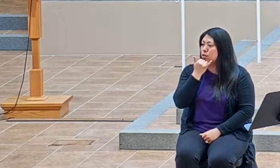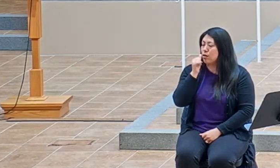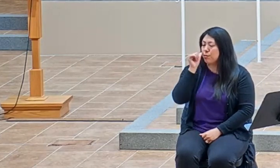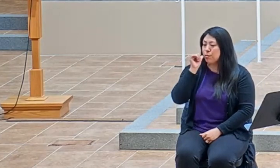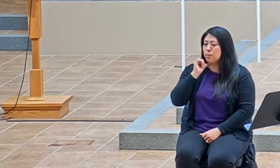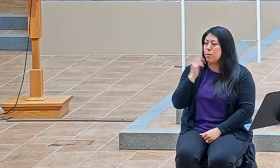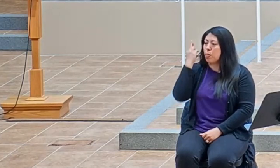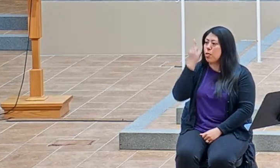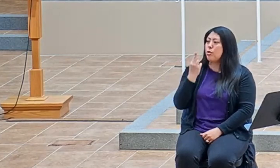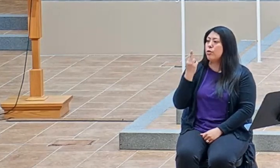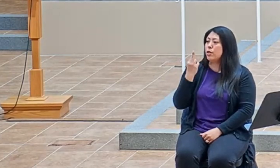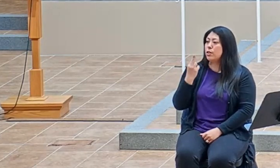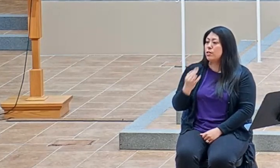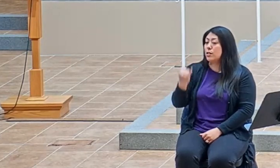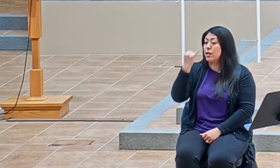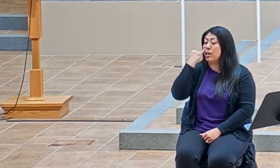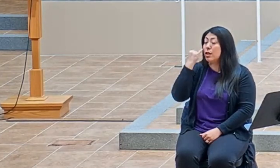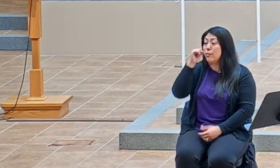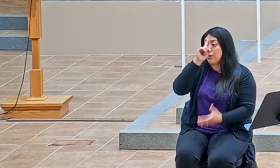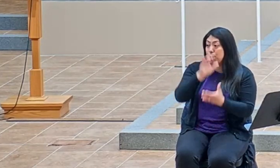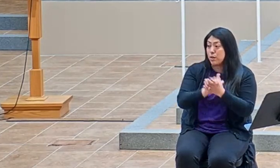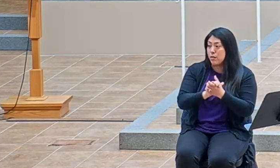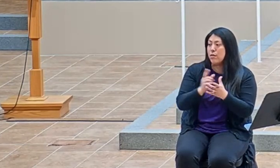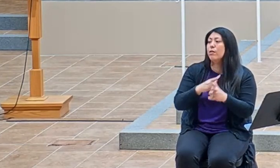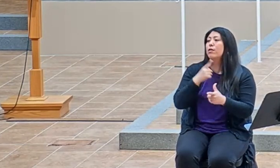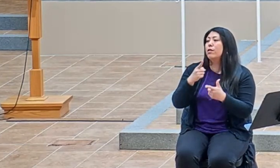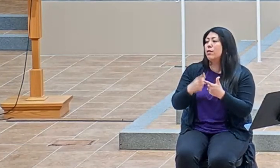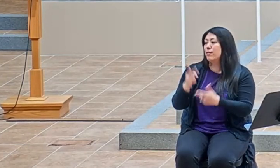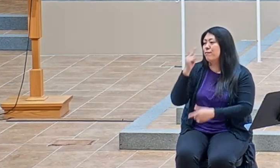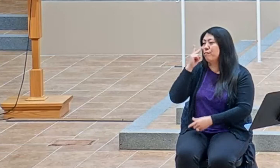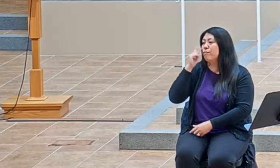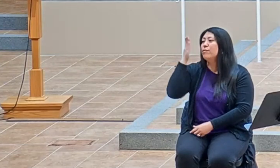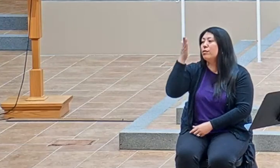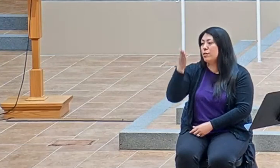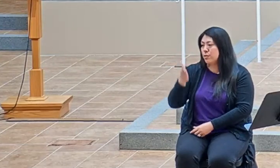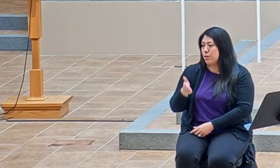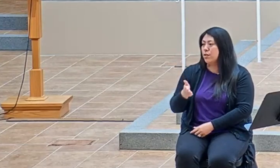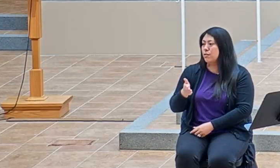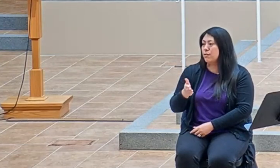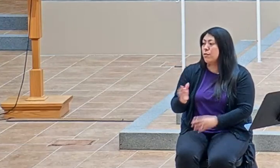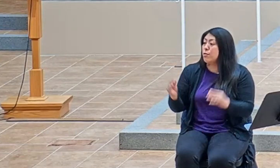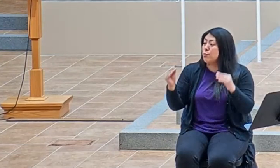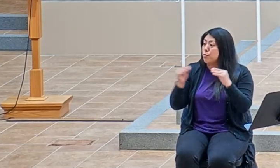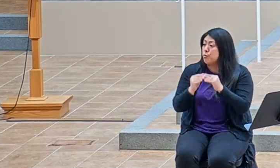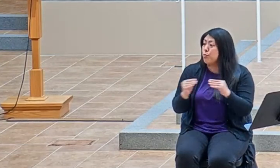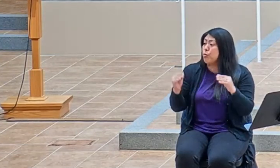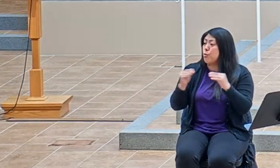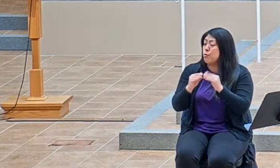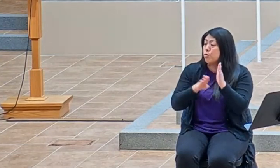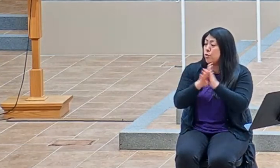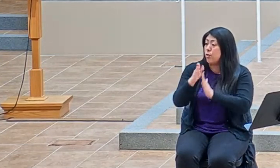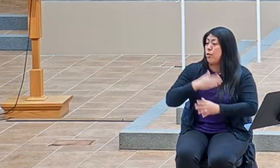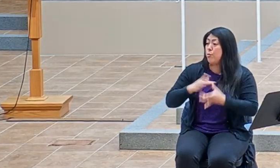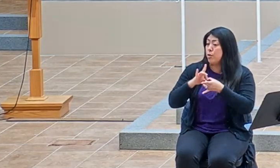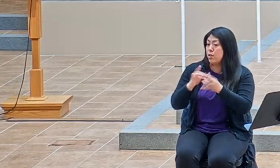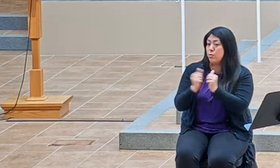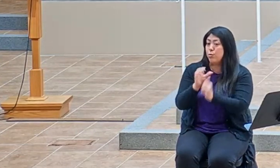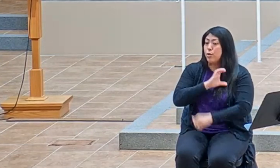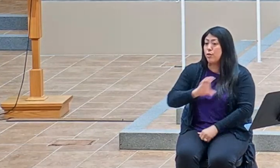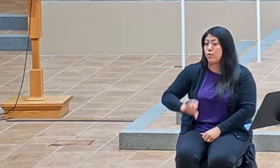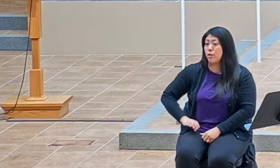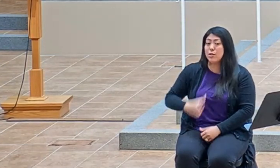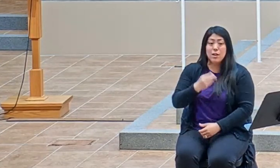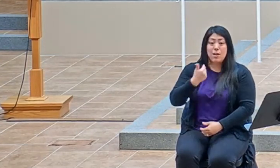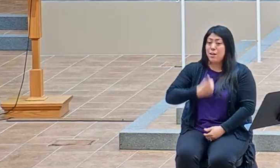I realized today that believing is seeing. The more that I build my relationship with Christ, and I am no